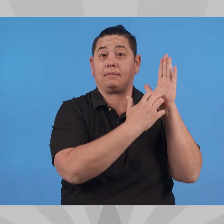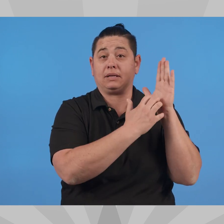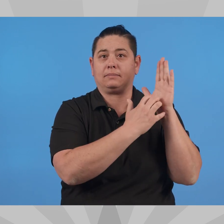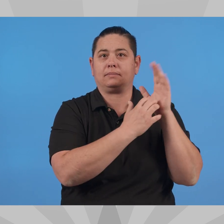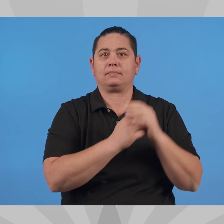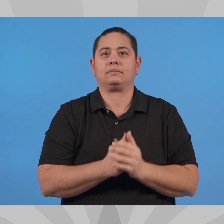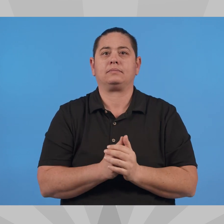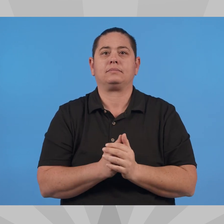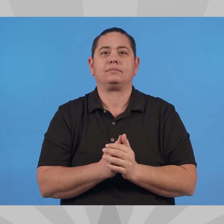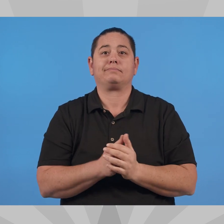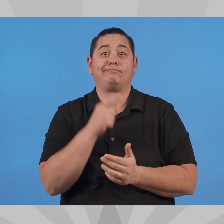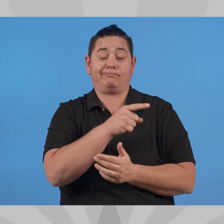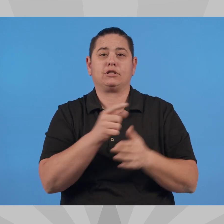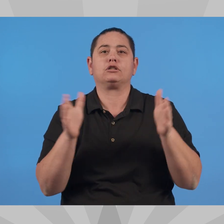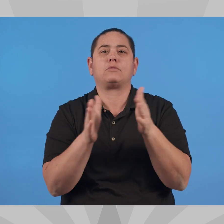Statement.